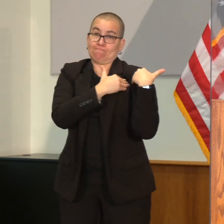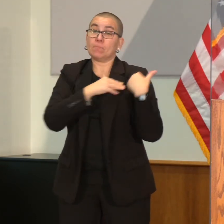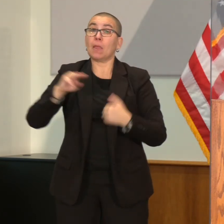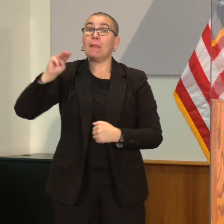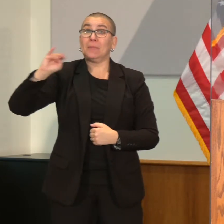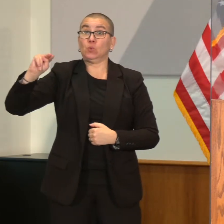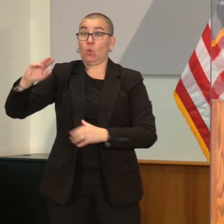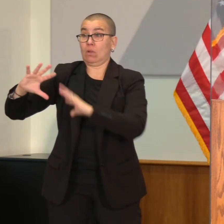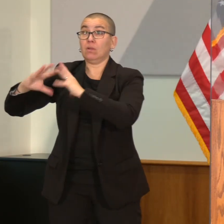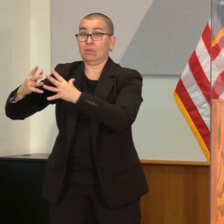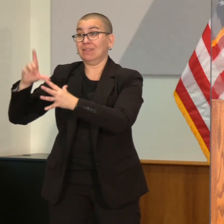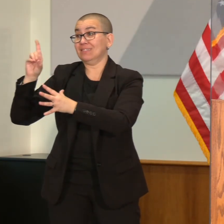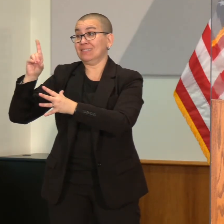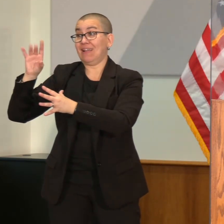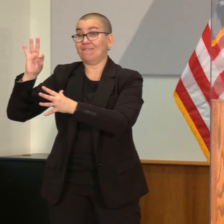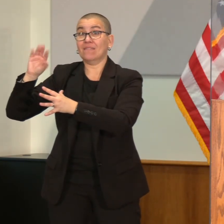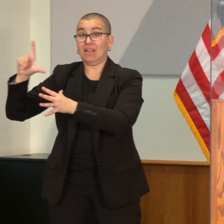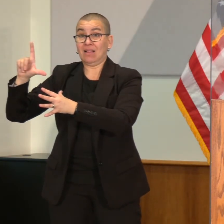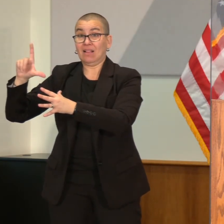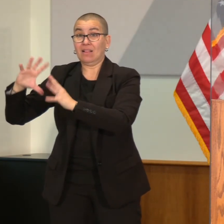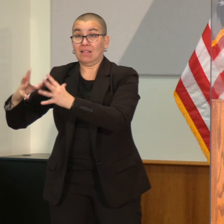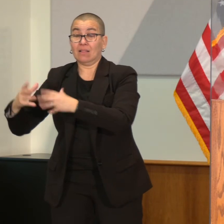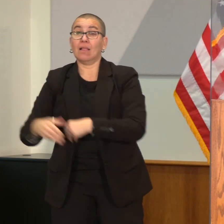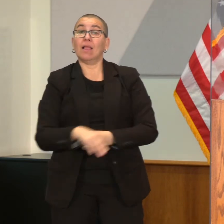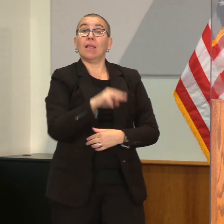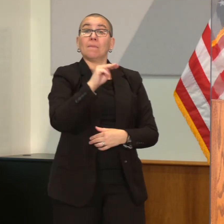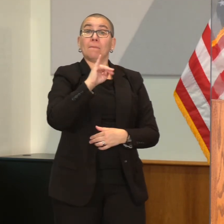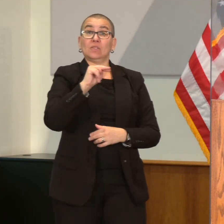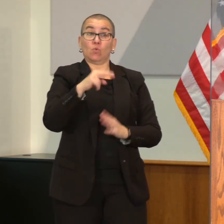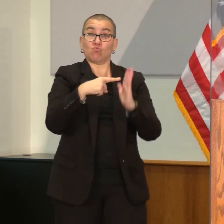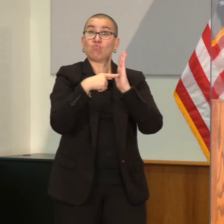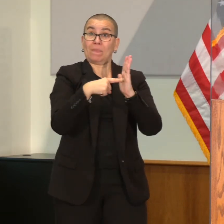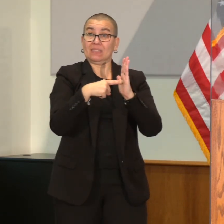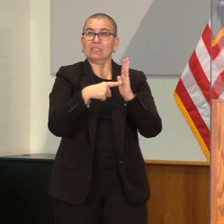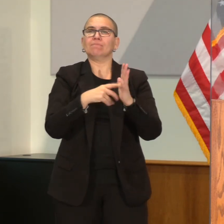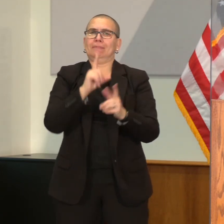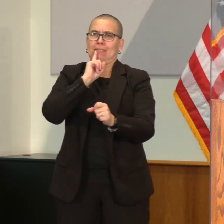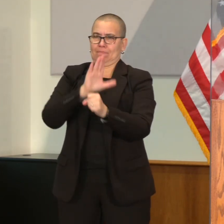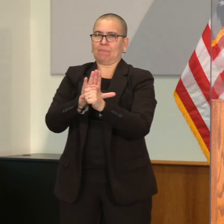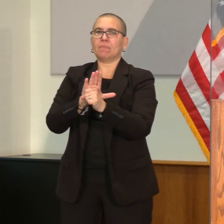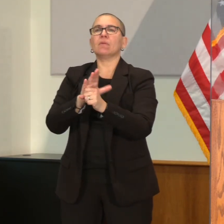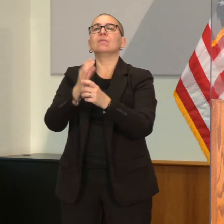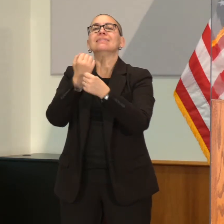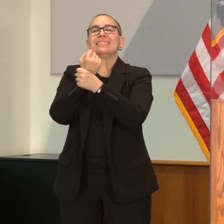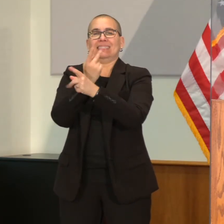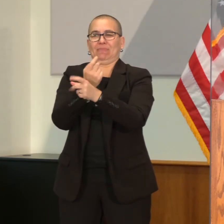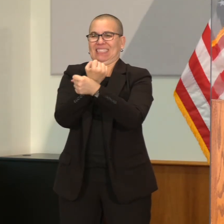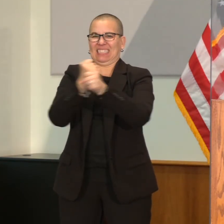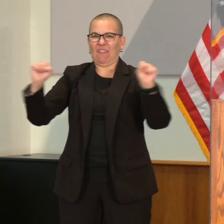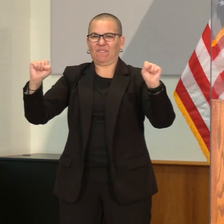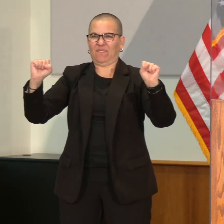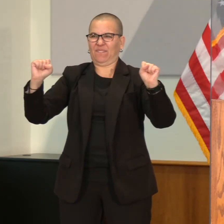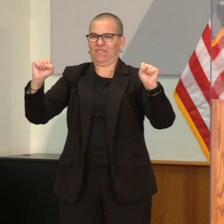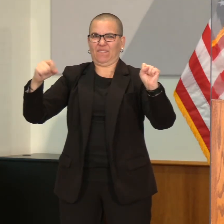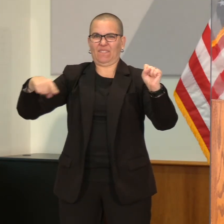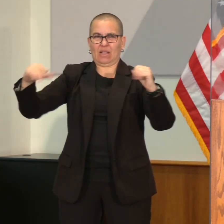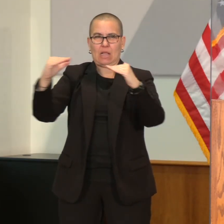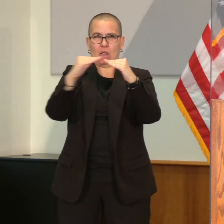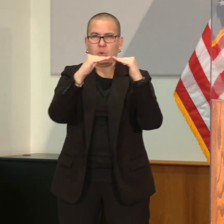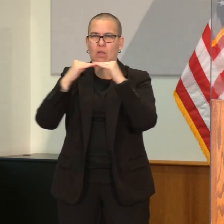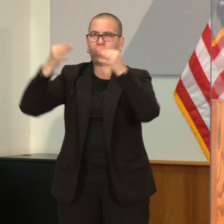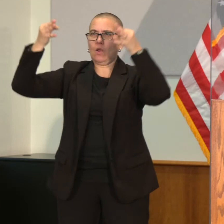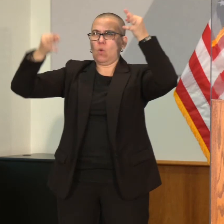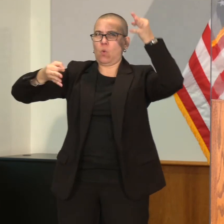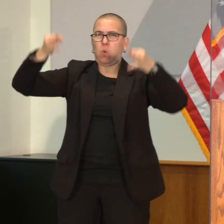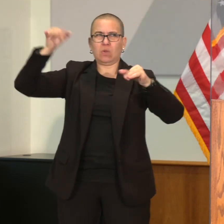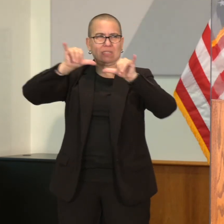Representatives are committed to delivering safe communities and a fair justice system for all Minnesotans. We need Senate Republicans